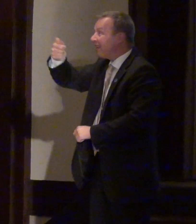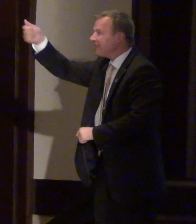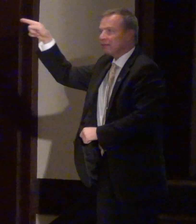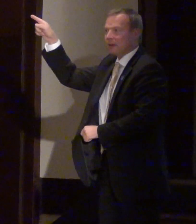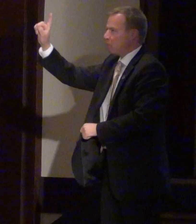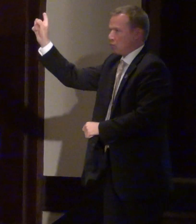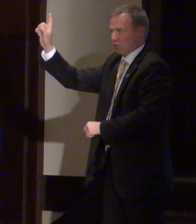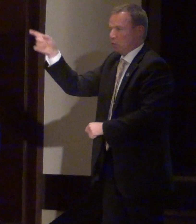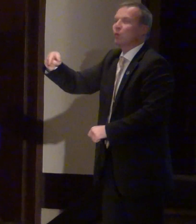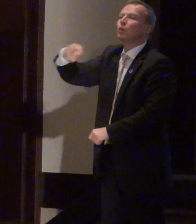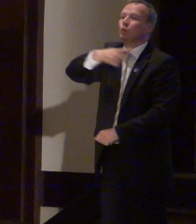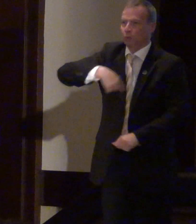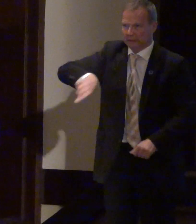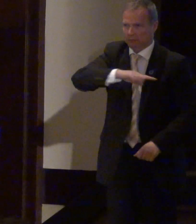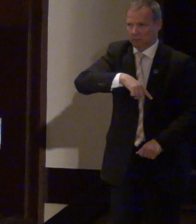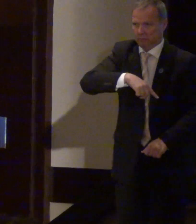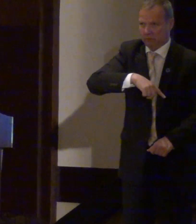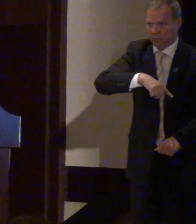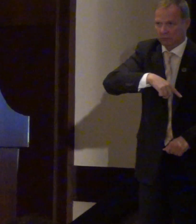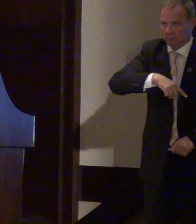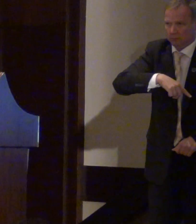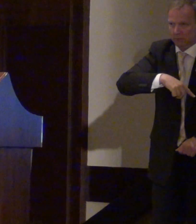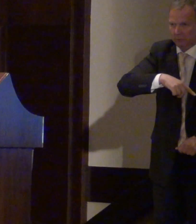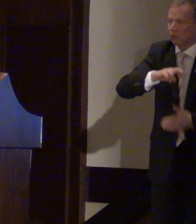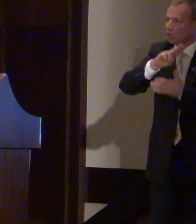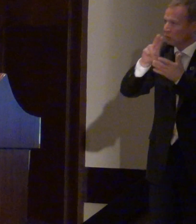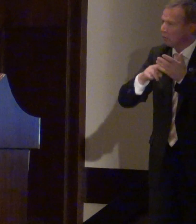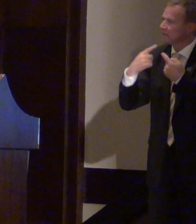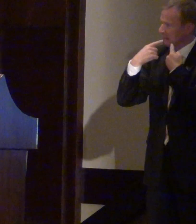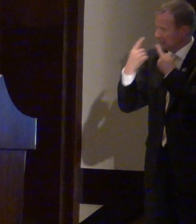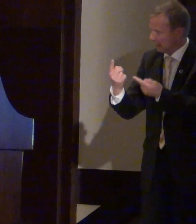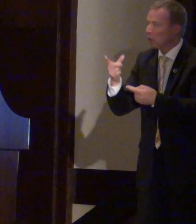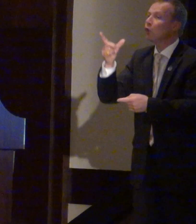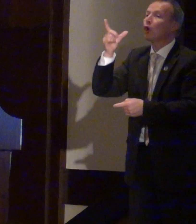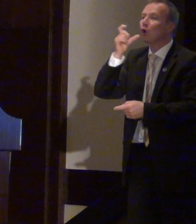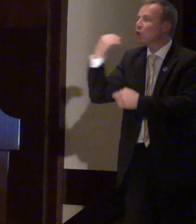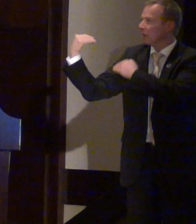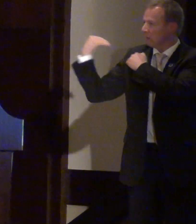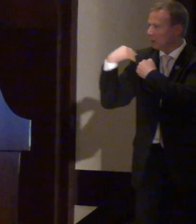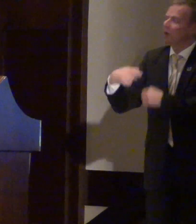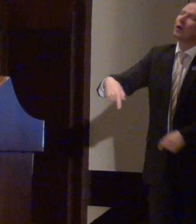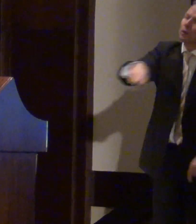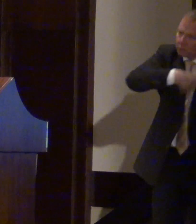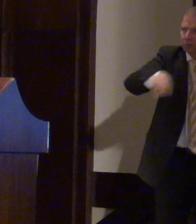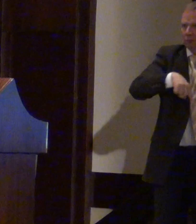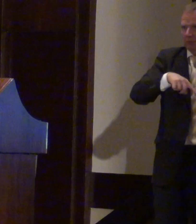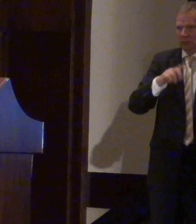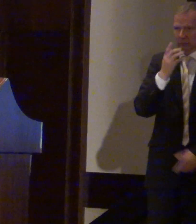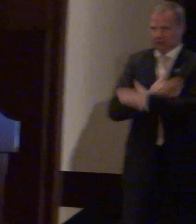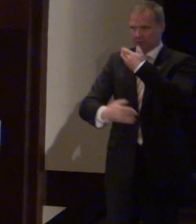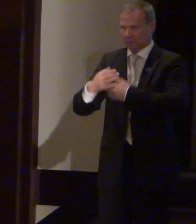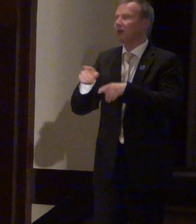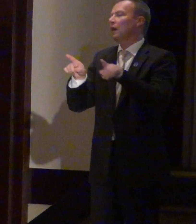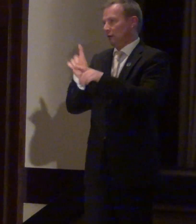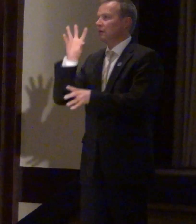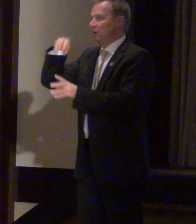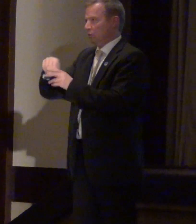that their own governments understand the lack of equality that they face. So